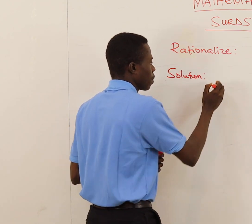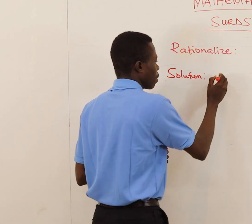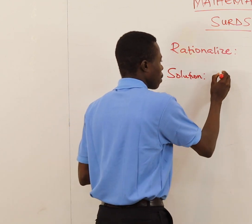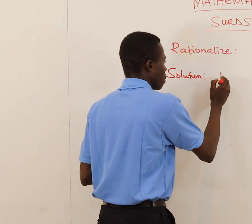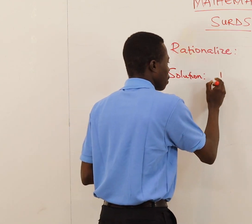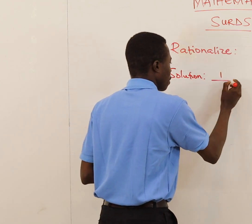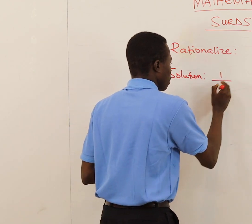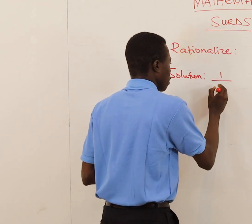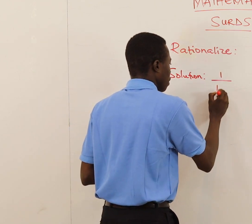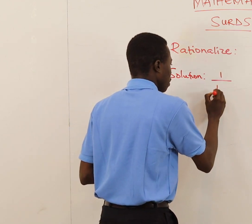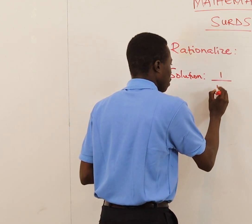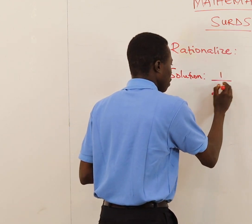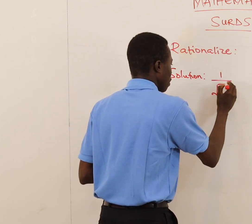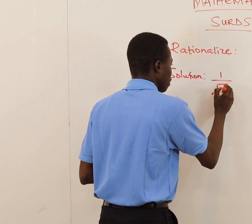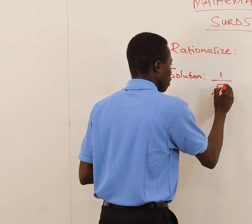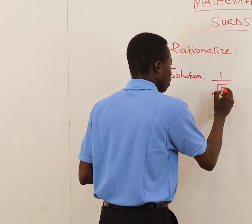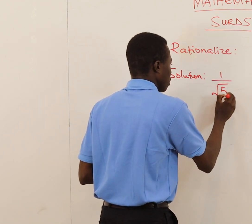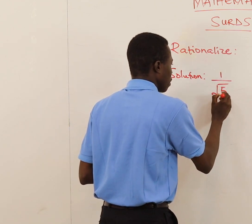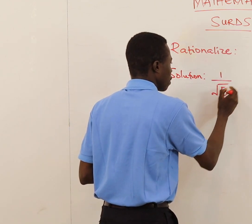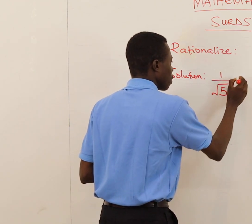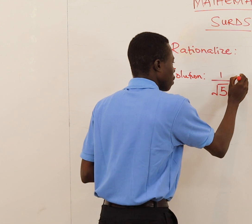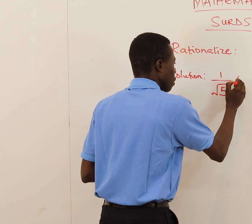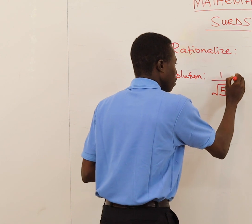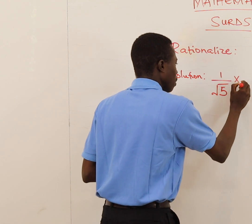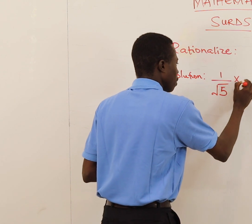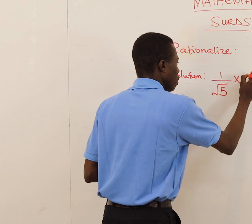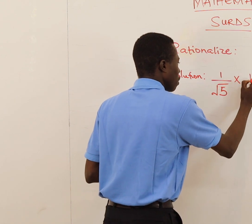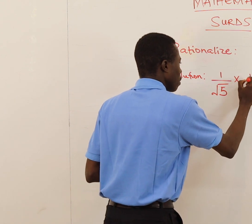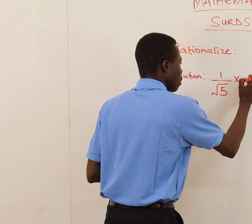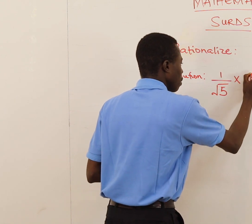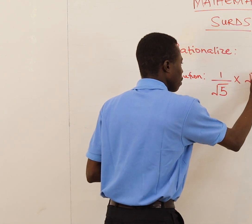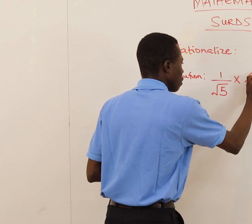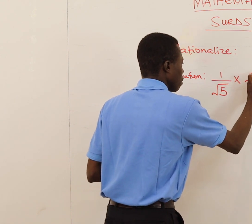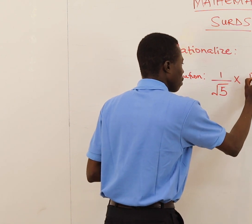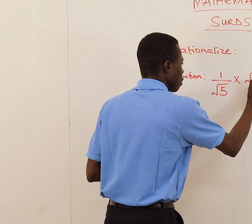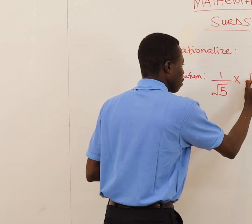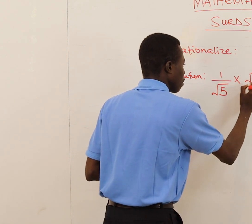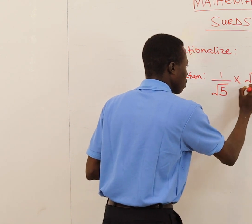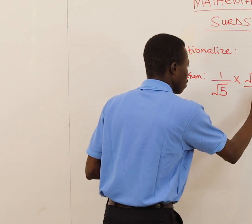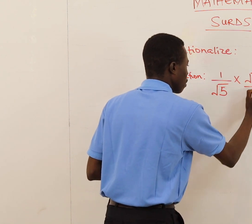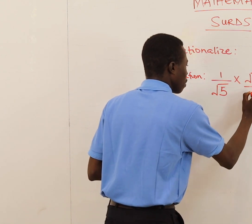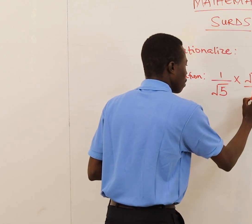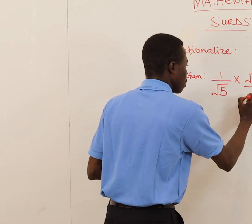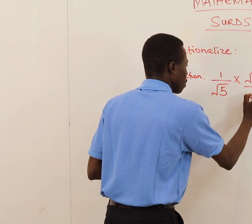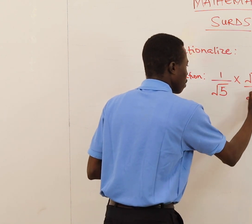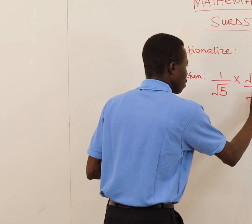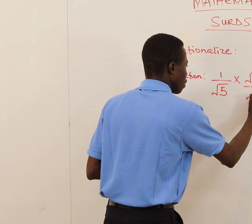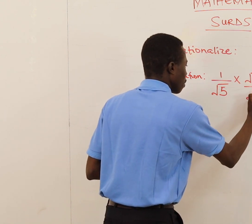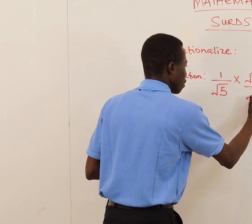So we are going to have our solution 1 divided by square root of 5 multiplied by the numerator, which